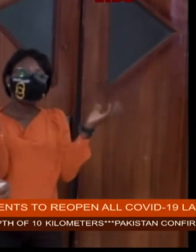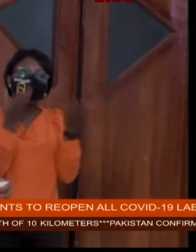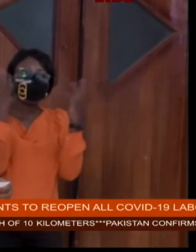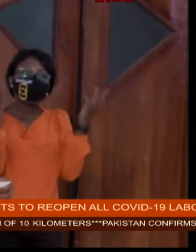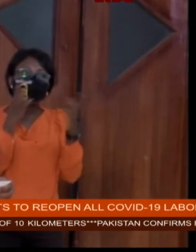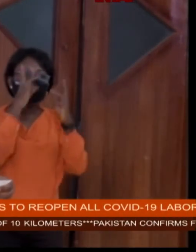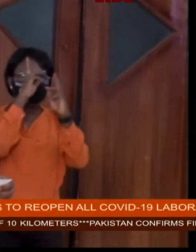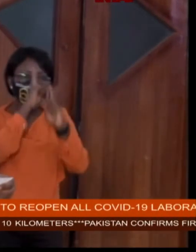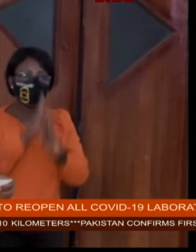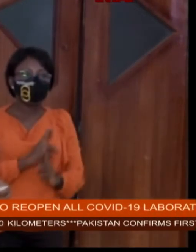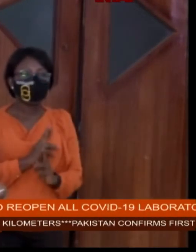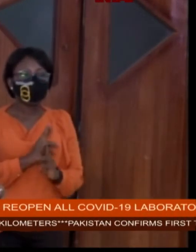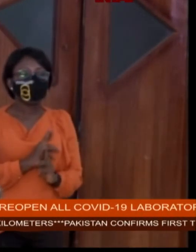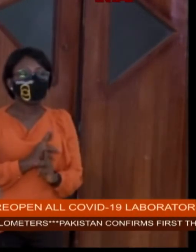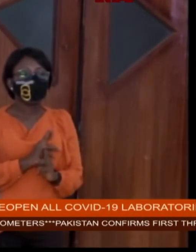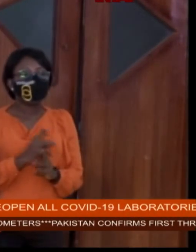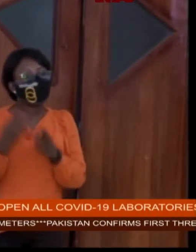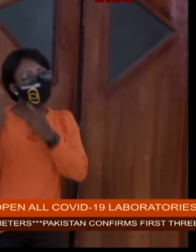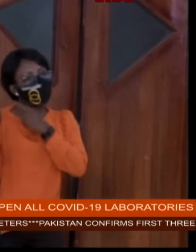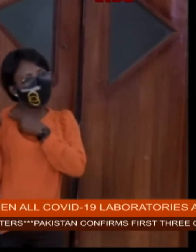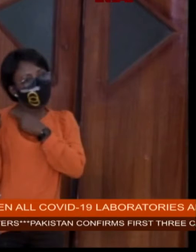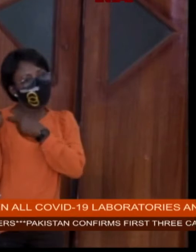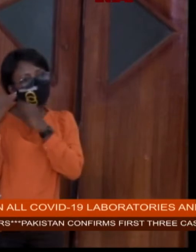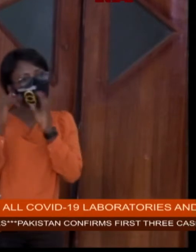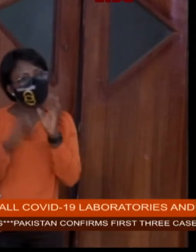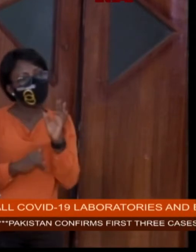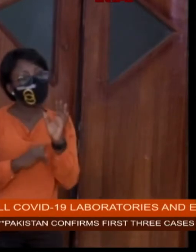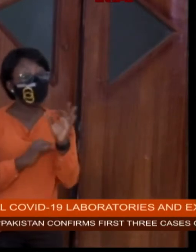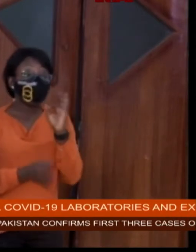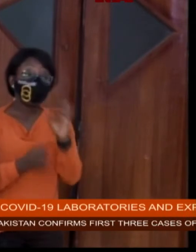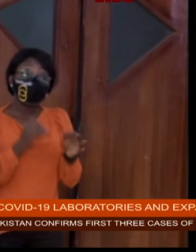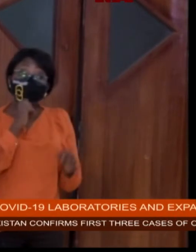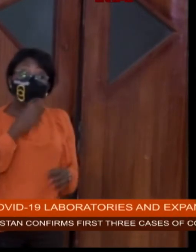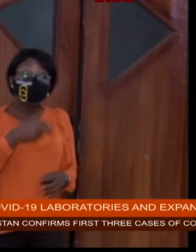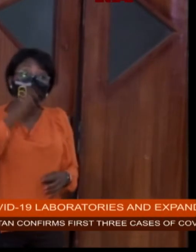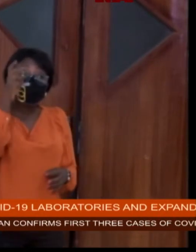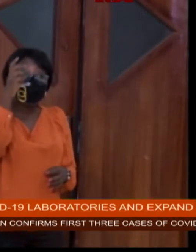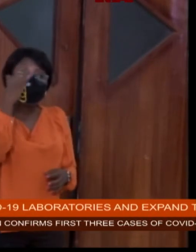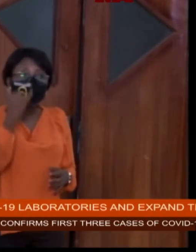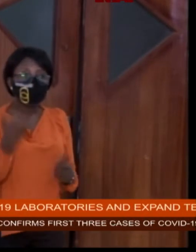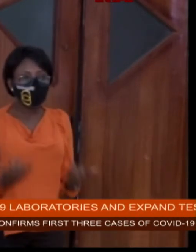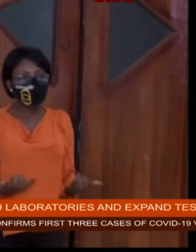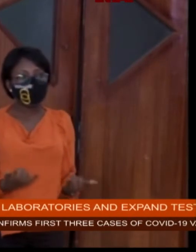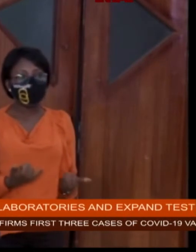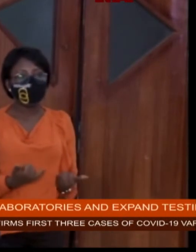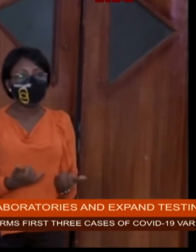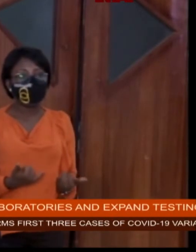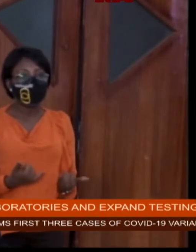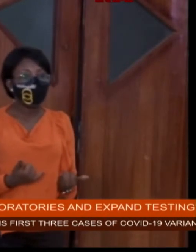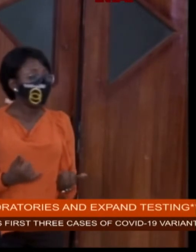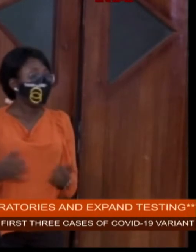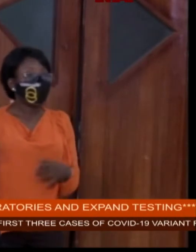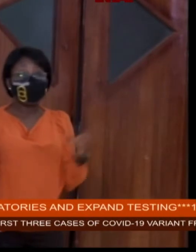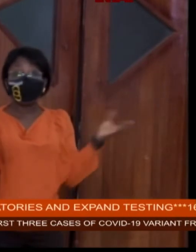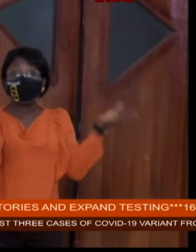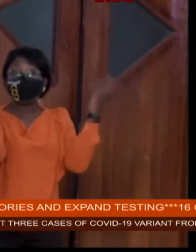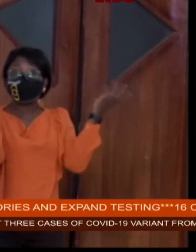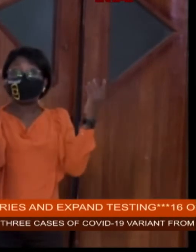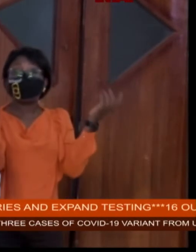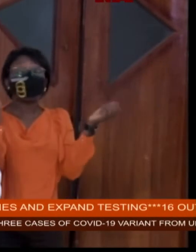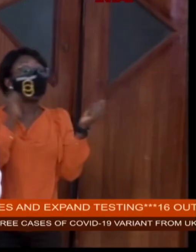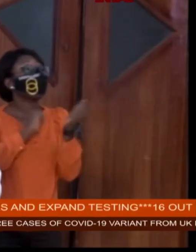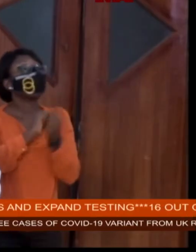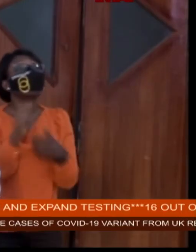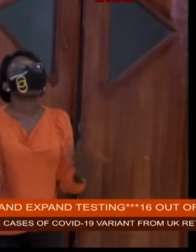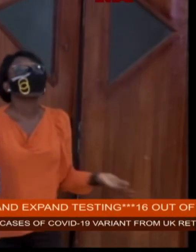celebrate responsibly. And of course, if you have not traveled by now, the season is almost over.